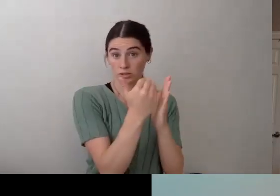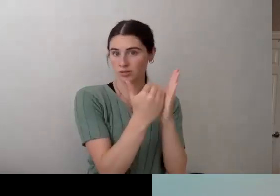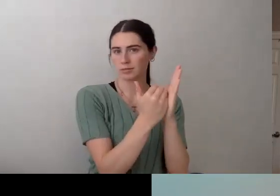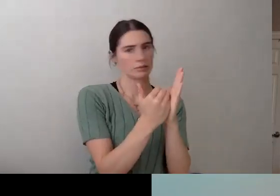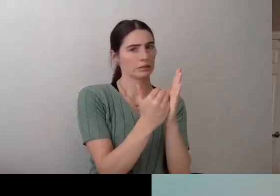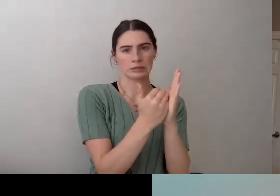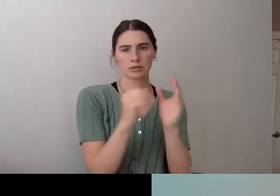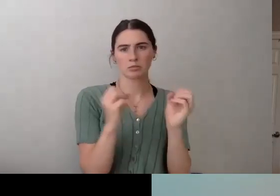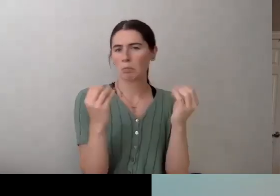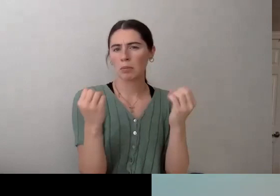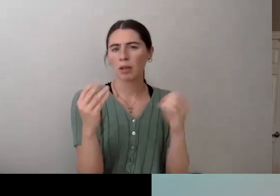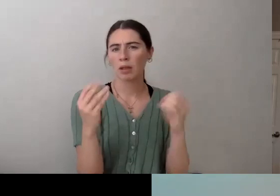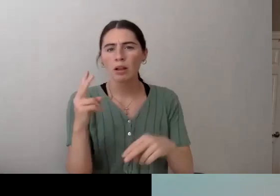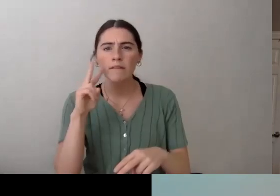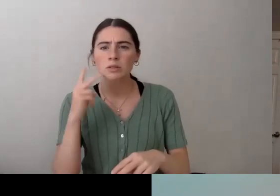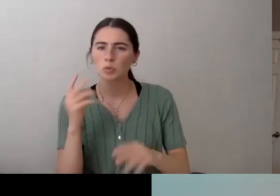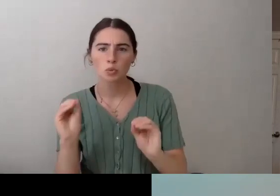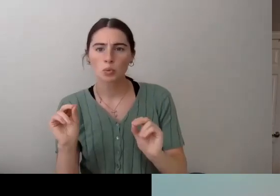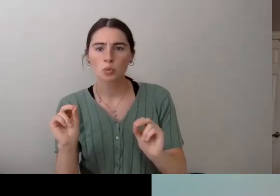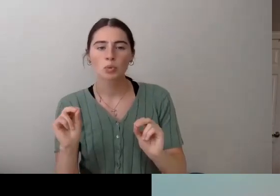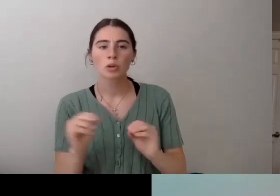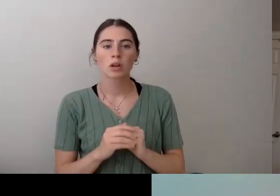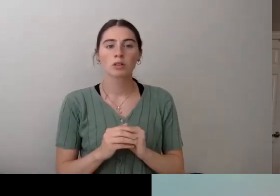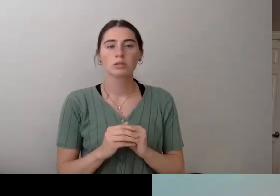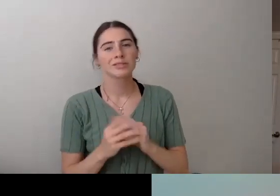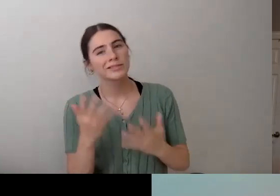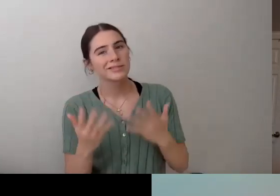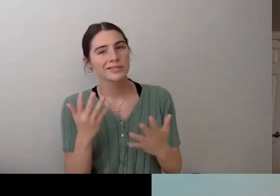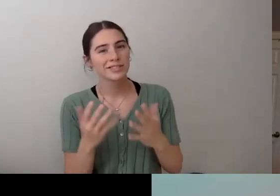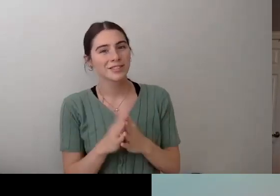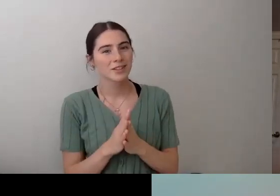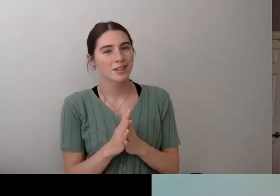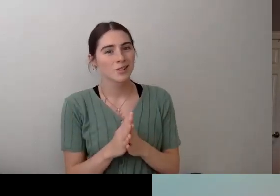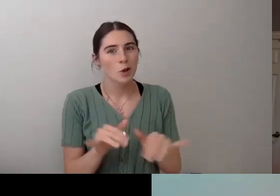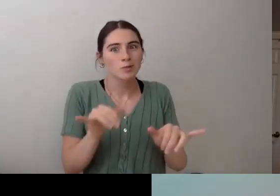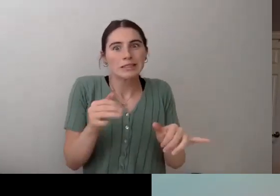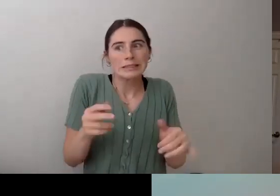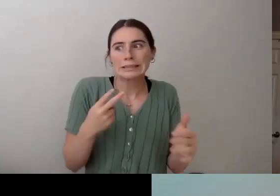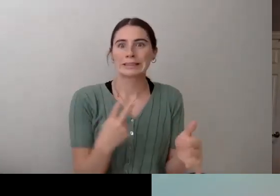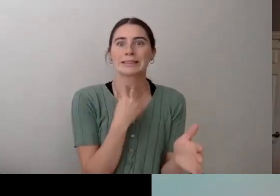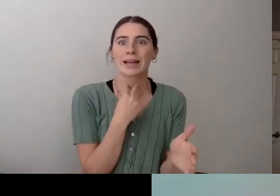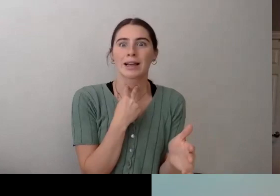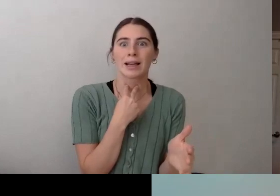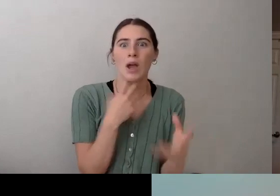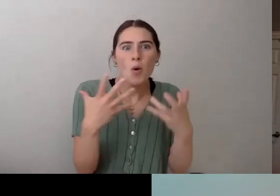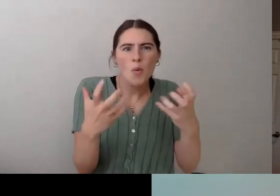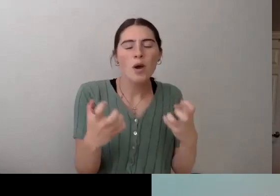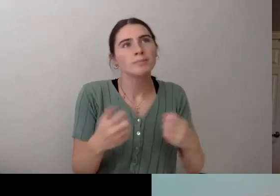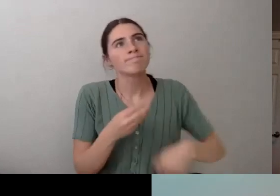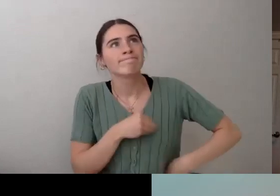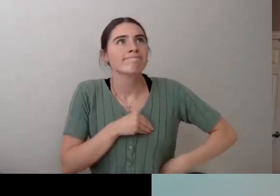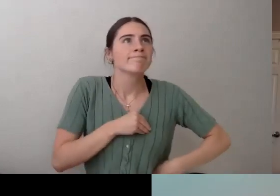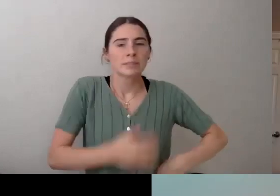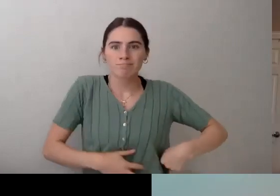for a lot of vegetables. So this is more of a when you're stuck in a rut, but you want to make something that's